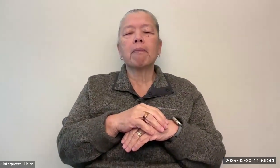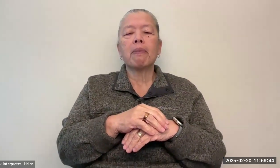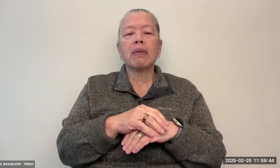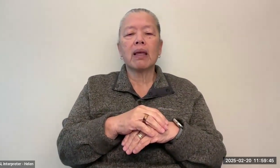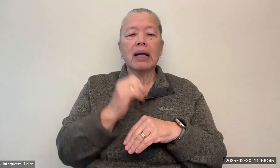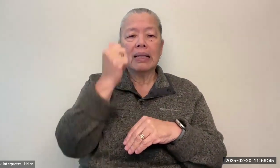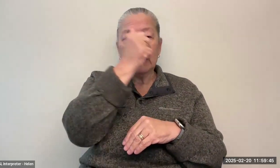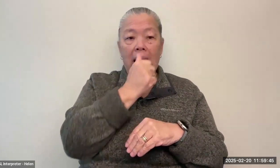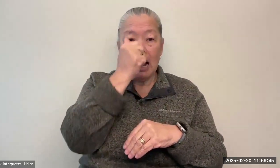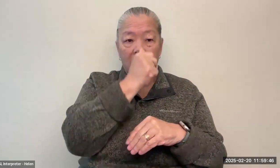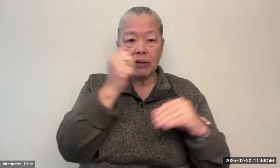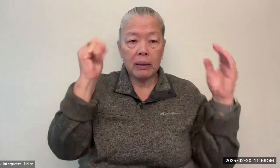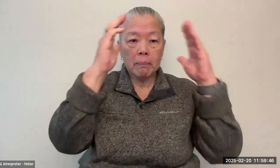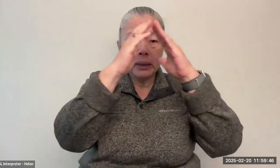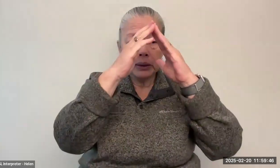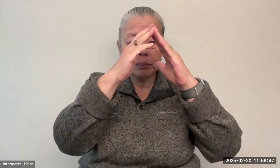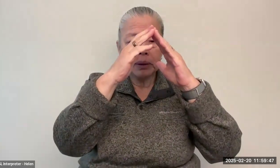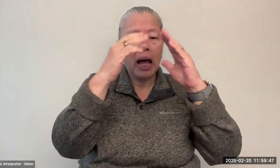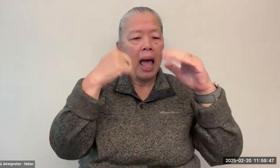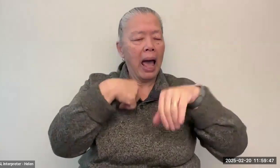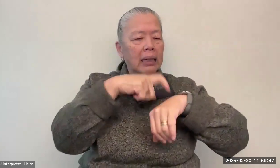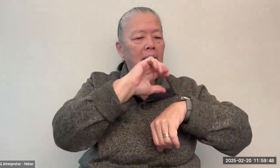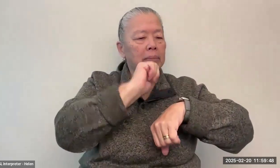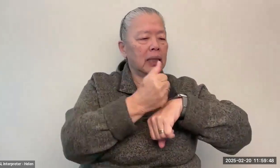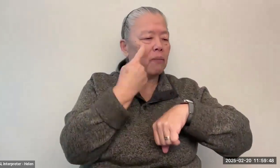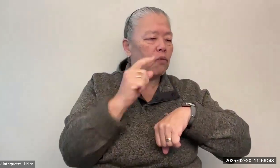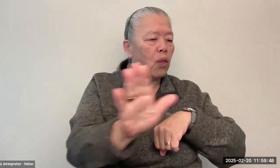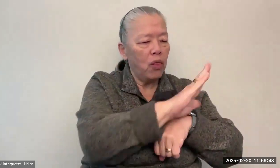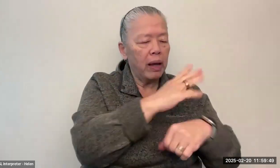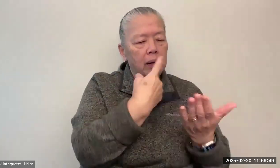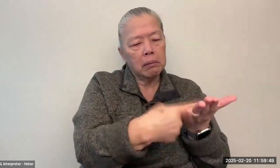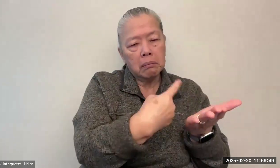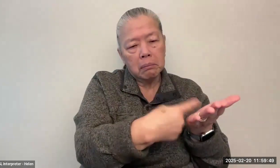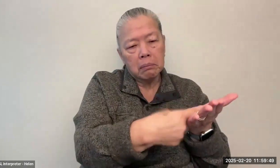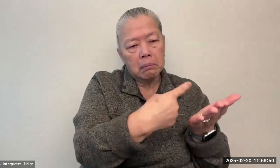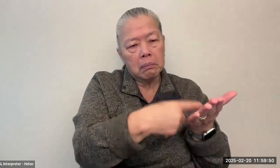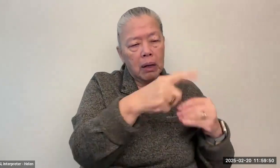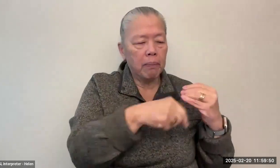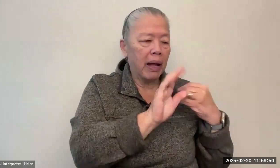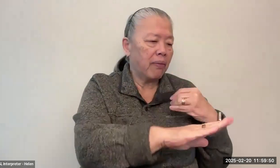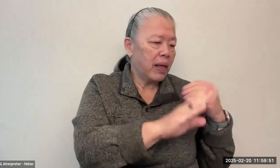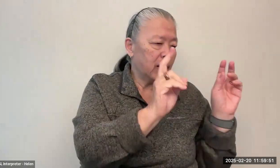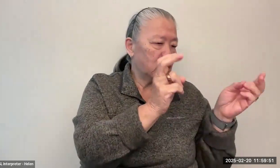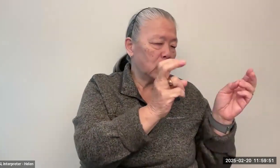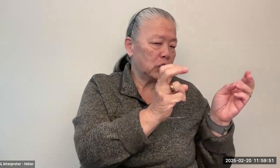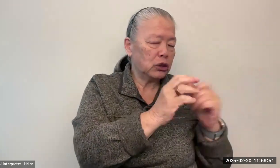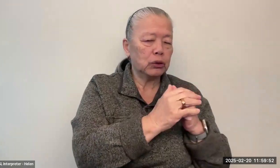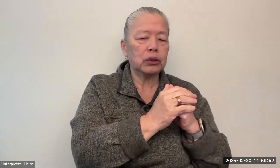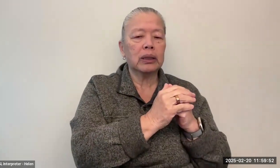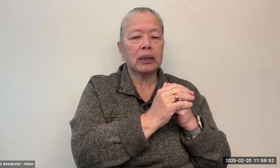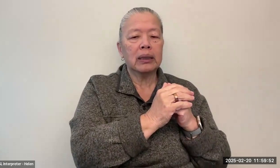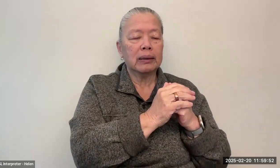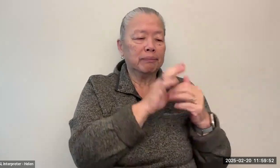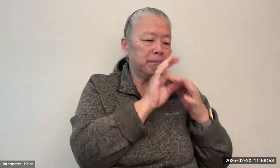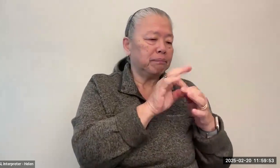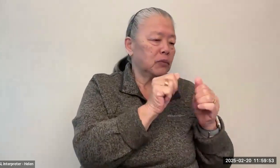African bishops had a time where they would meet together and discuss issues that were pertinent to serving as a bishop on the continent